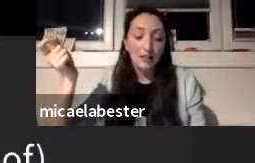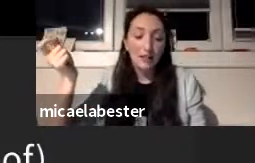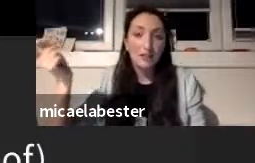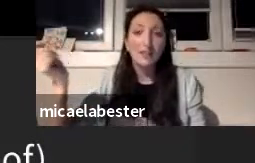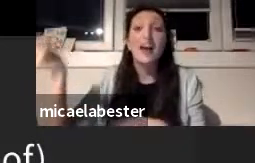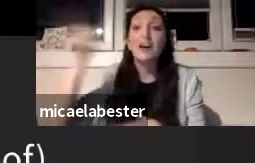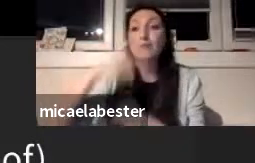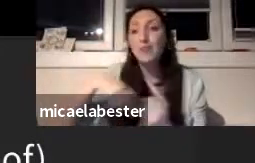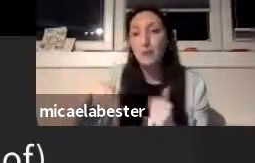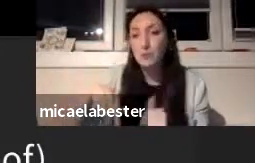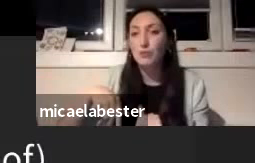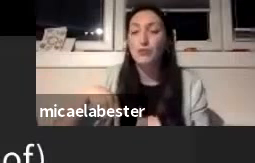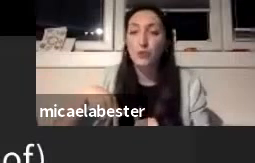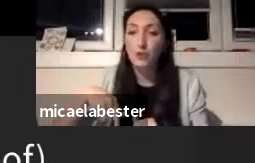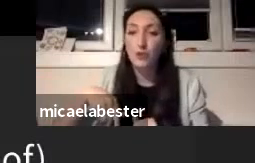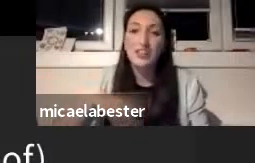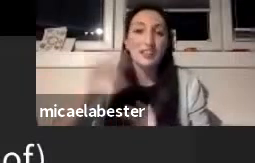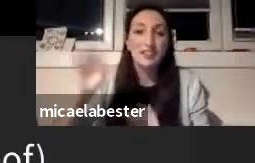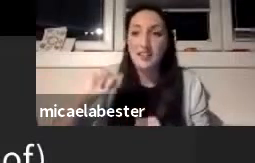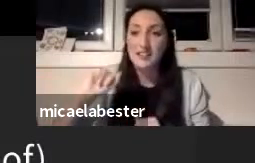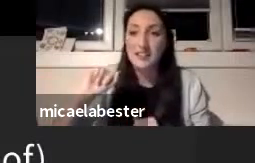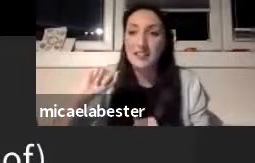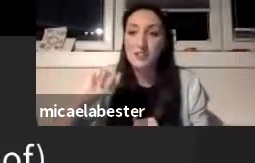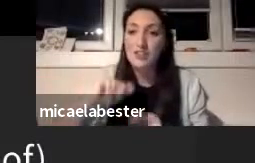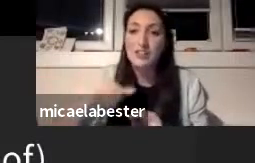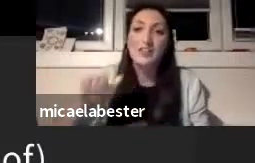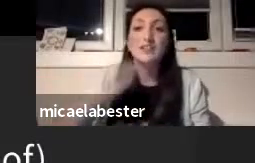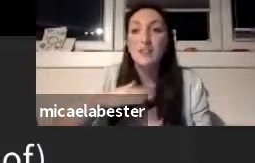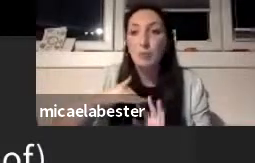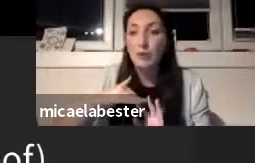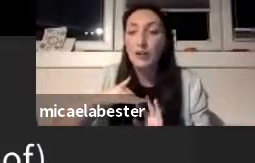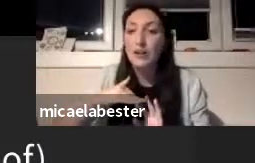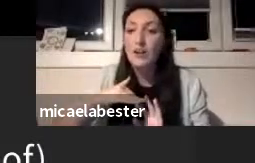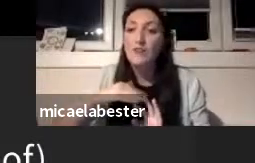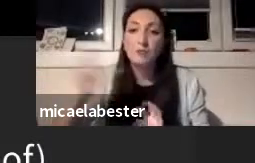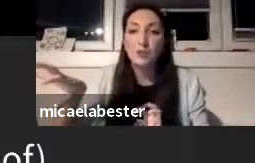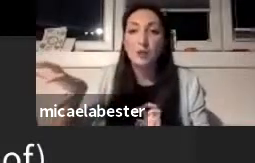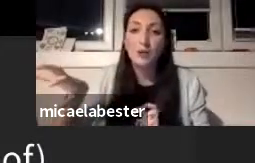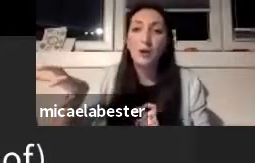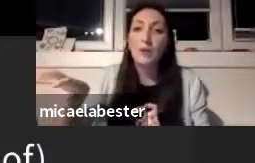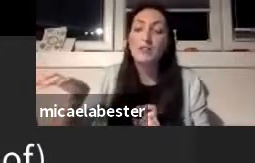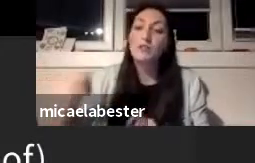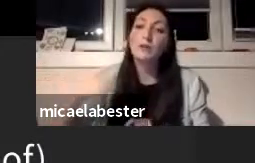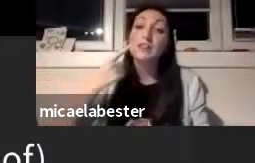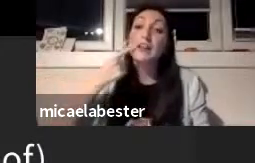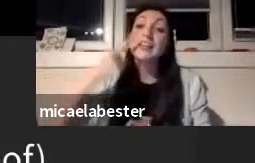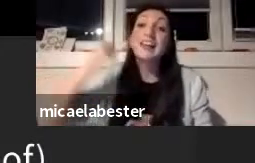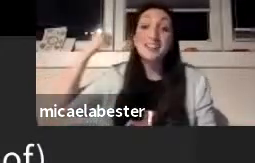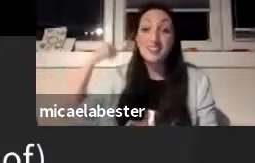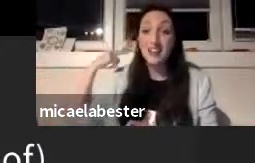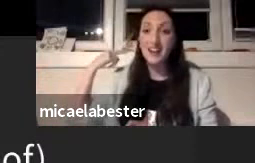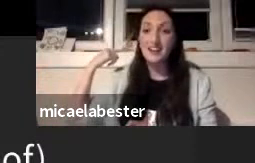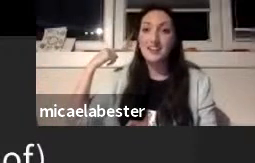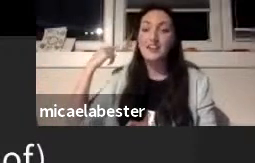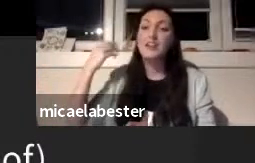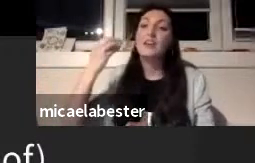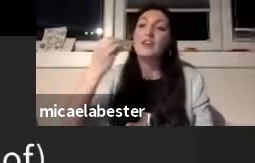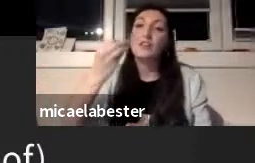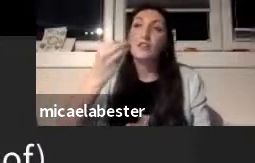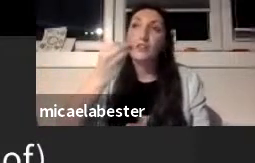And time comes before the entire sentence. So that's kind of separate from the topic comment. So I would say